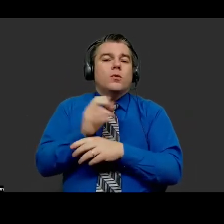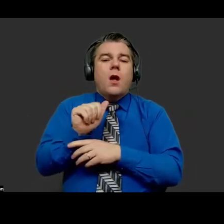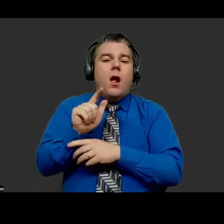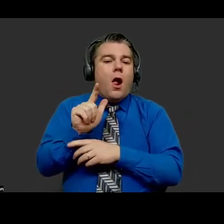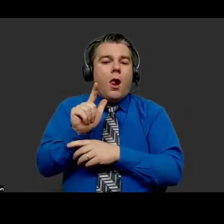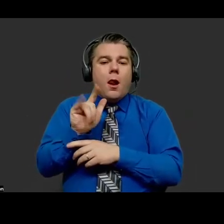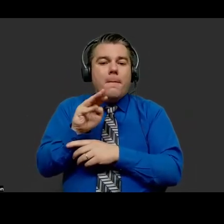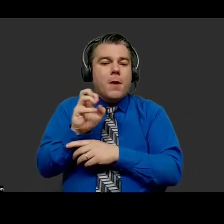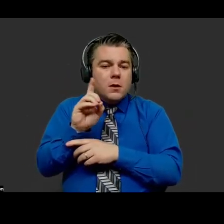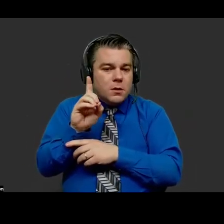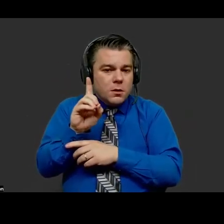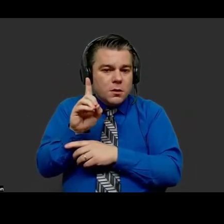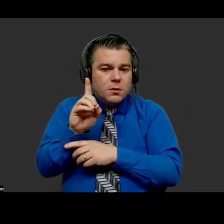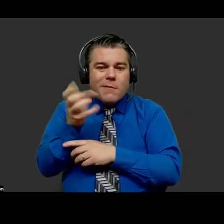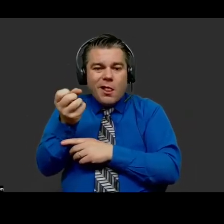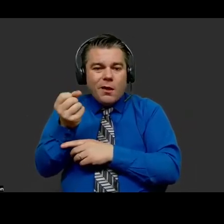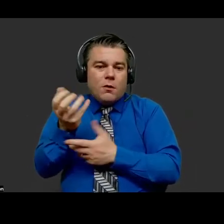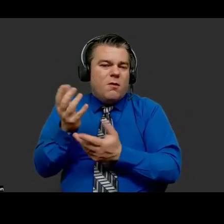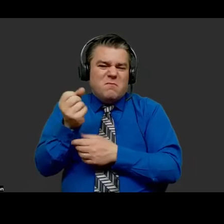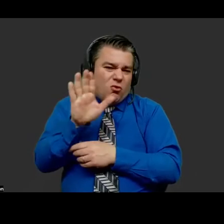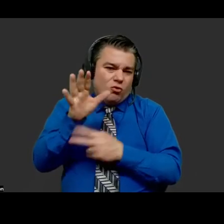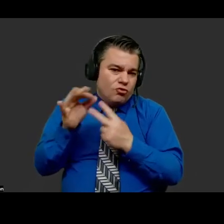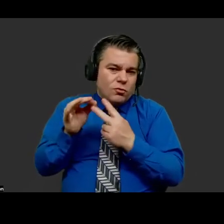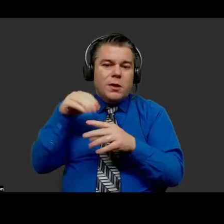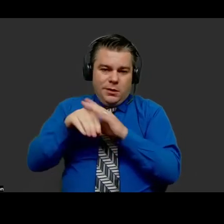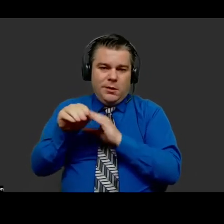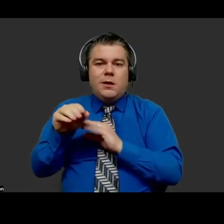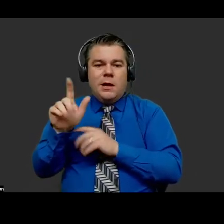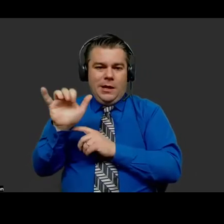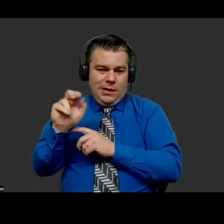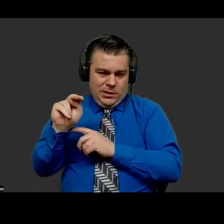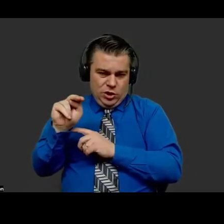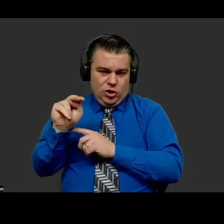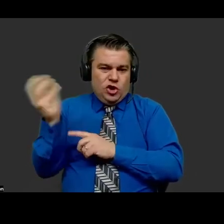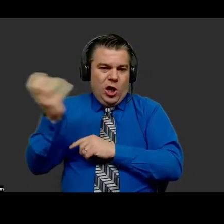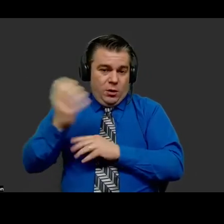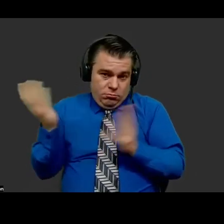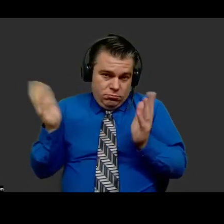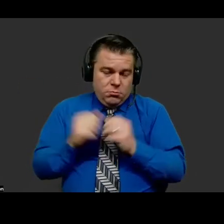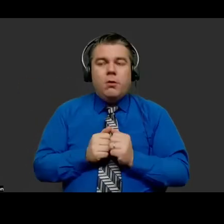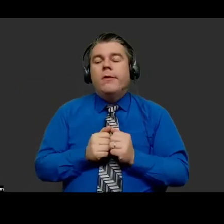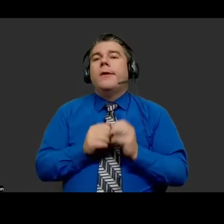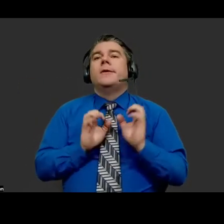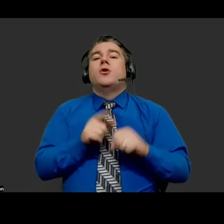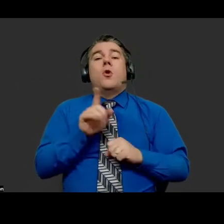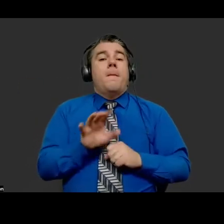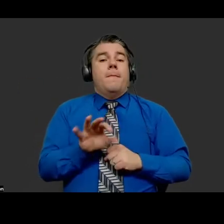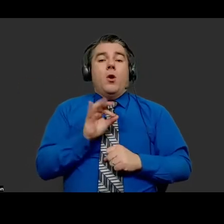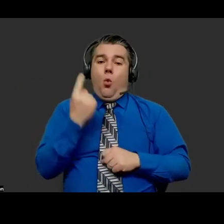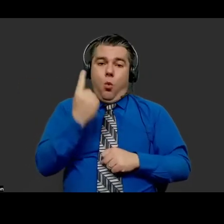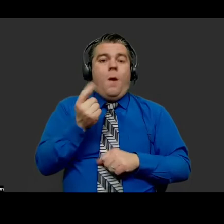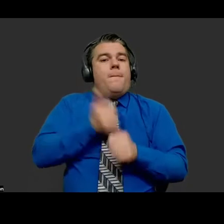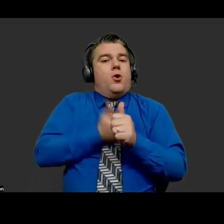of your choice in your lean shake. You could choose one per day, either half